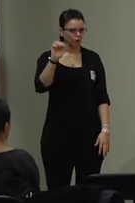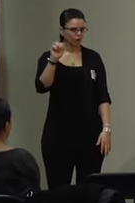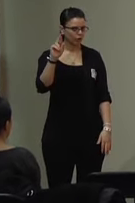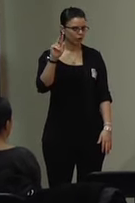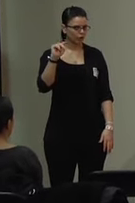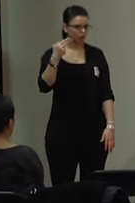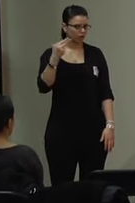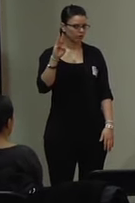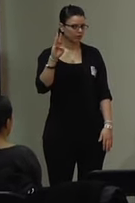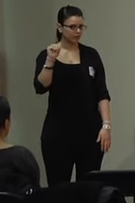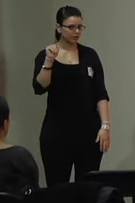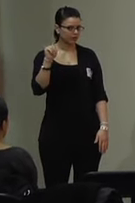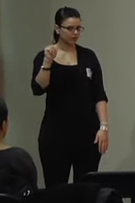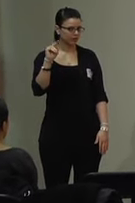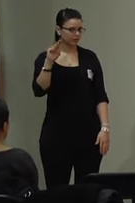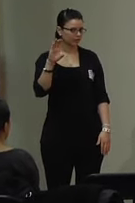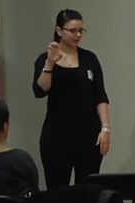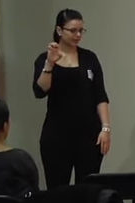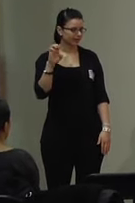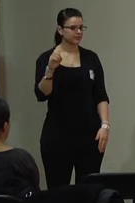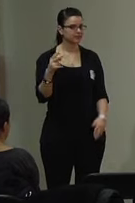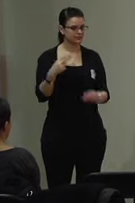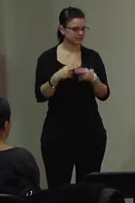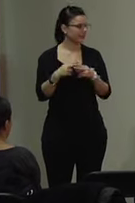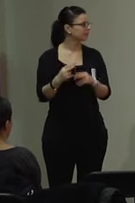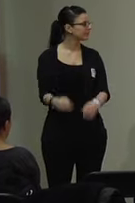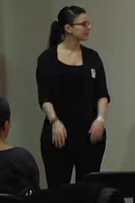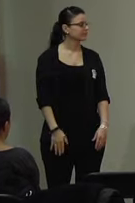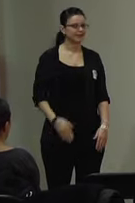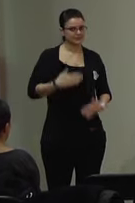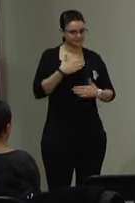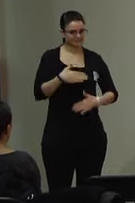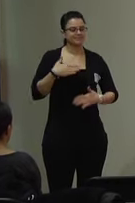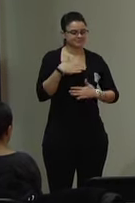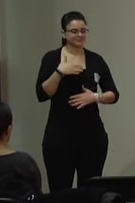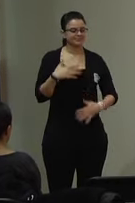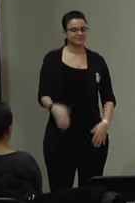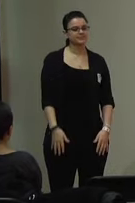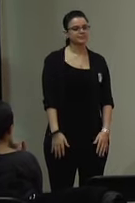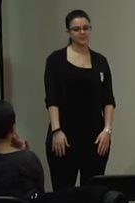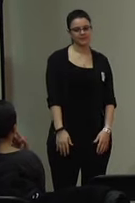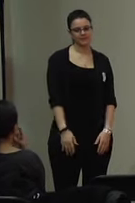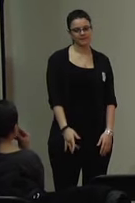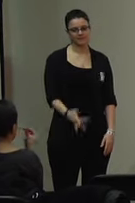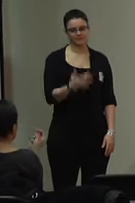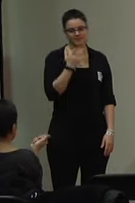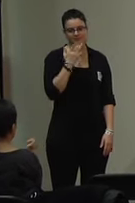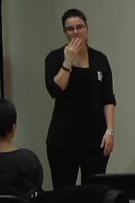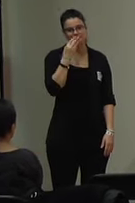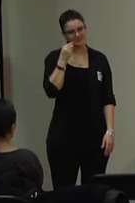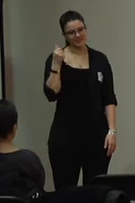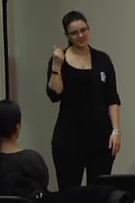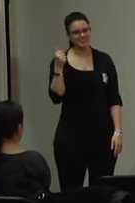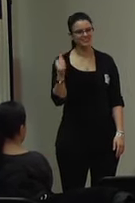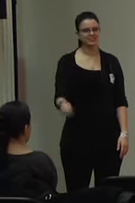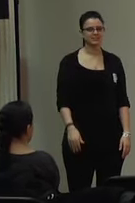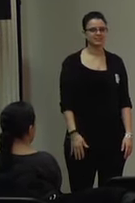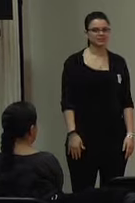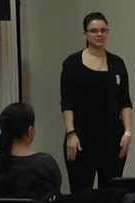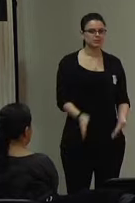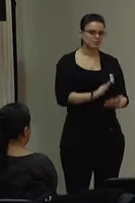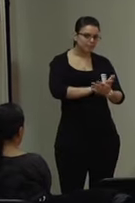And I don't work for Earth Balance, but it really tastes delicious. It's not like the old margarines we grew up with. You can eat it plain. It tastes